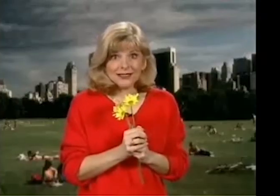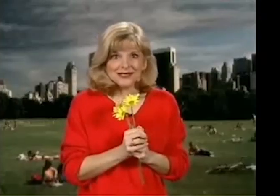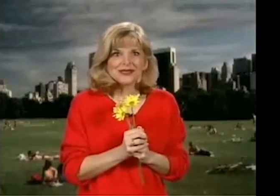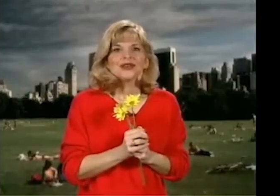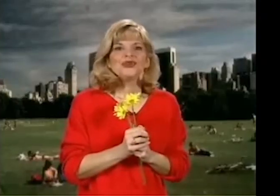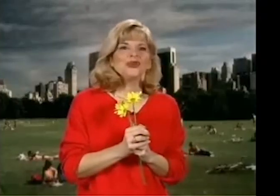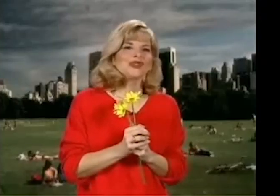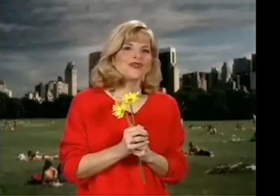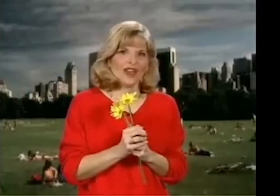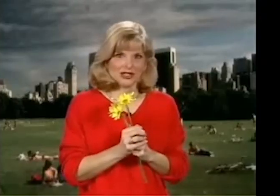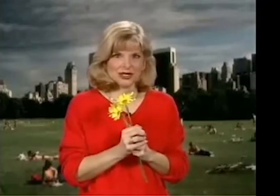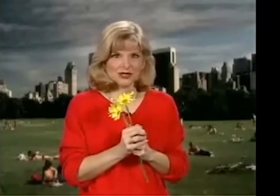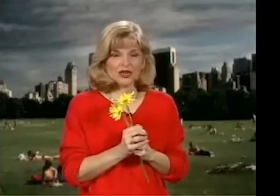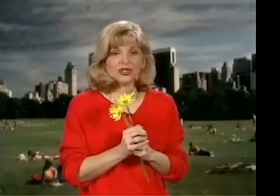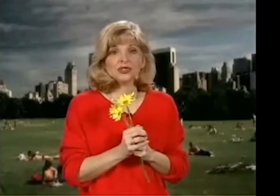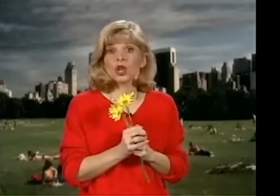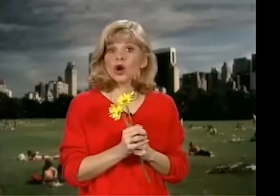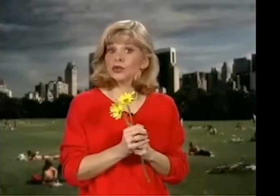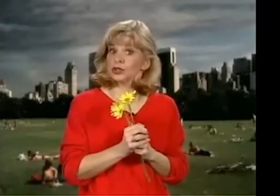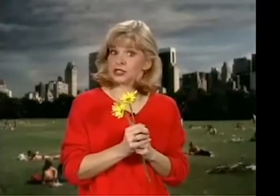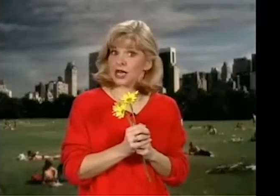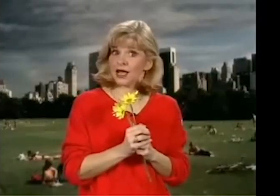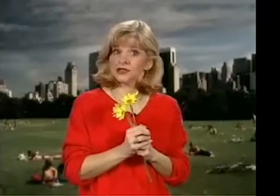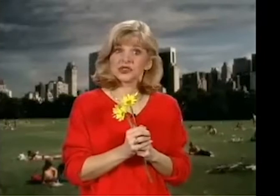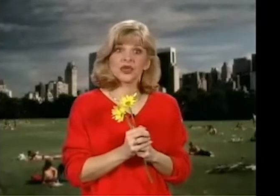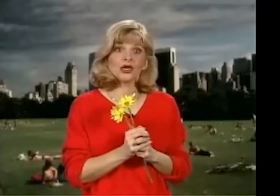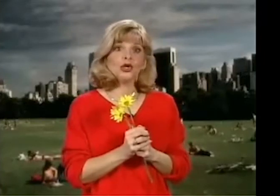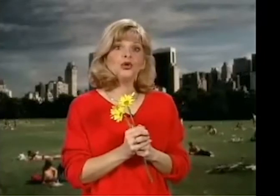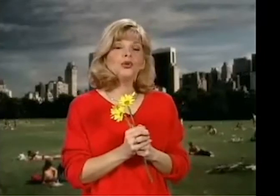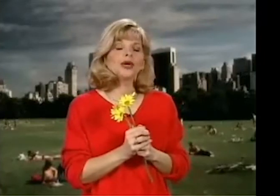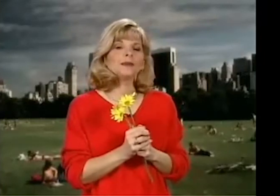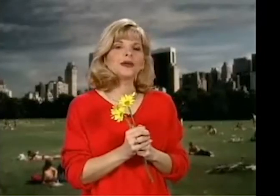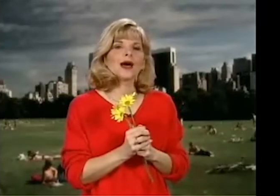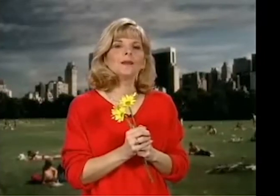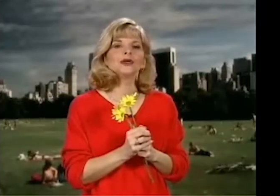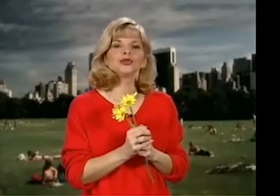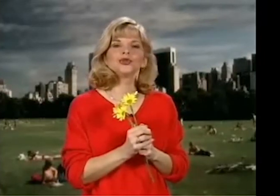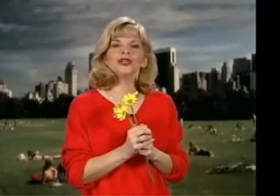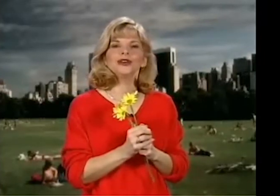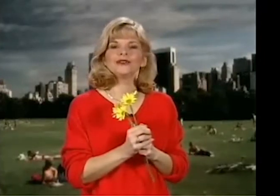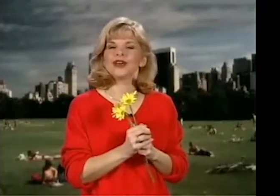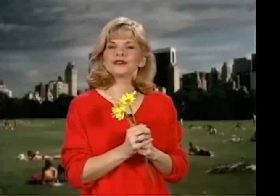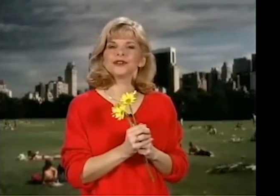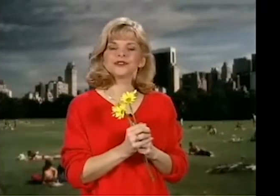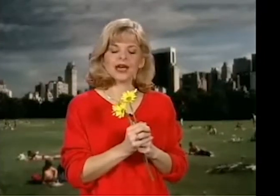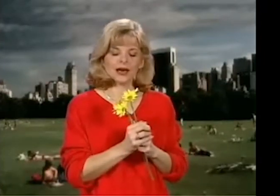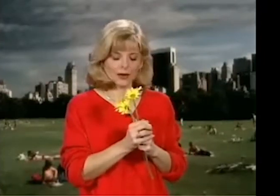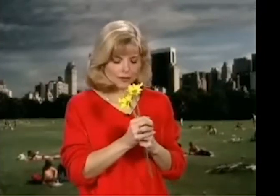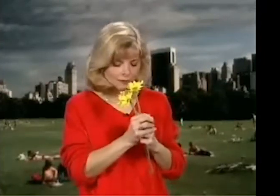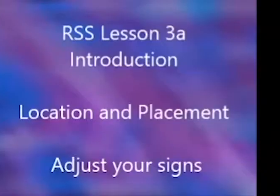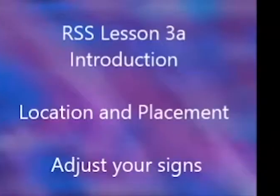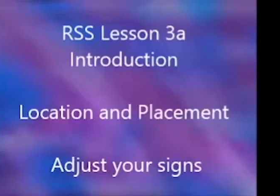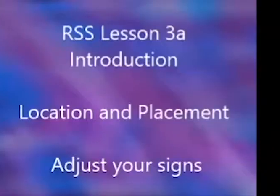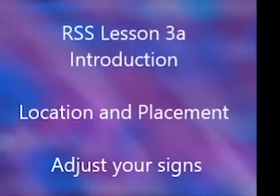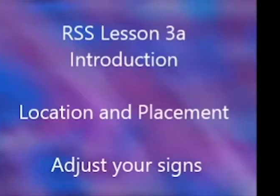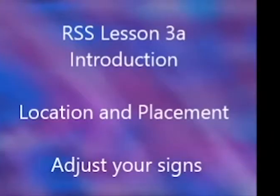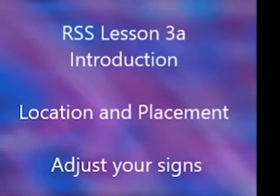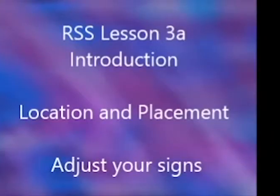Please use facial expressions along with your signs so that you can become a truly effective signer.